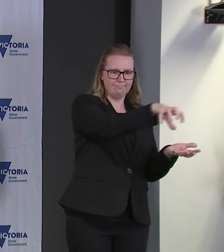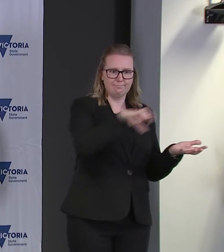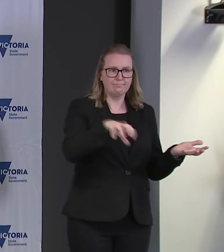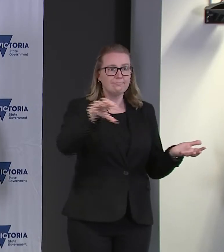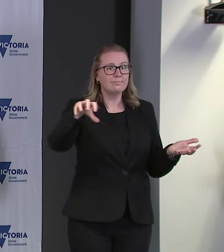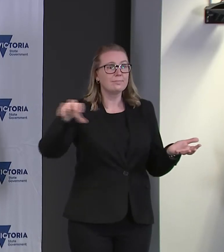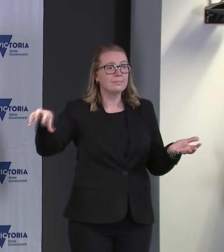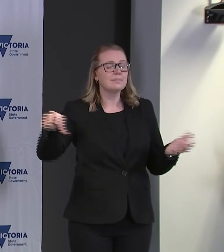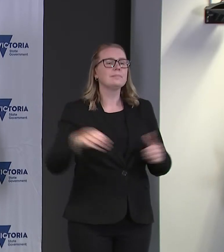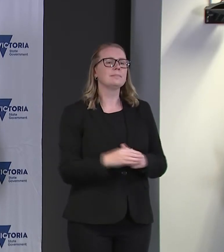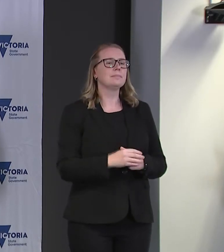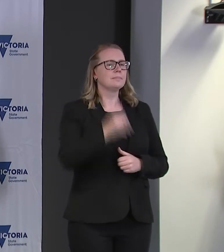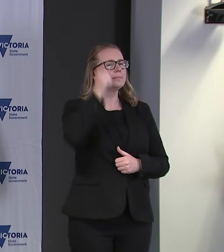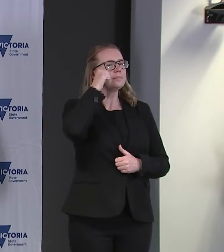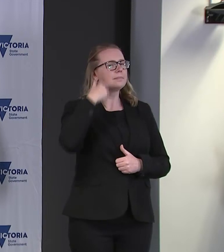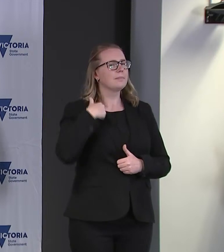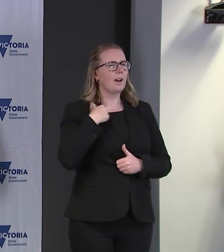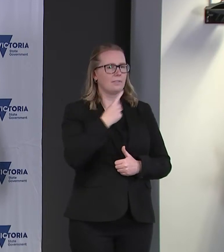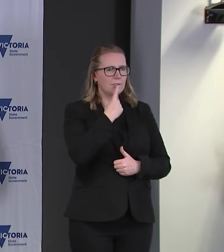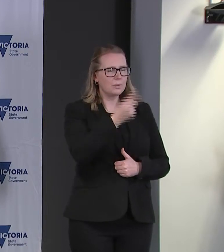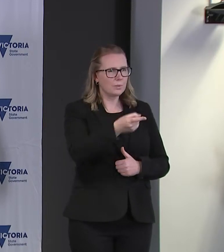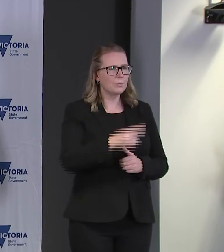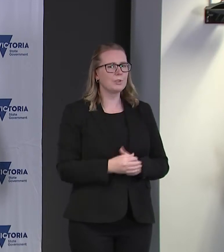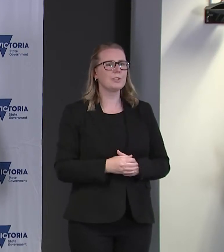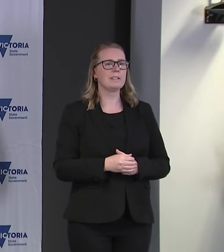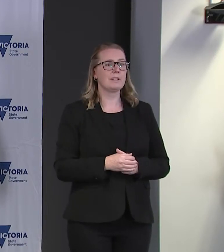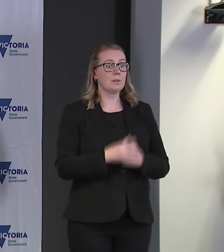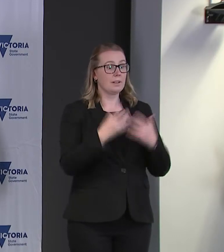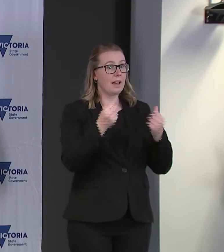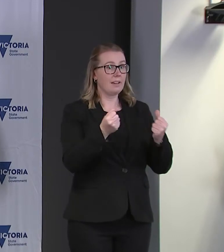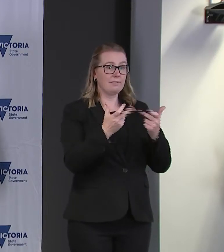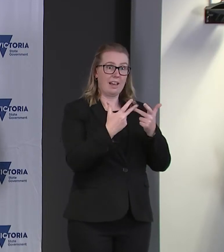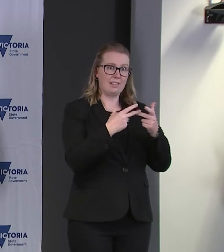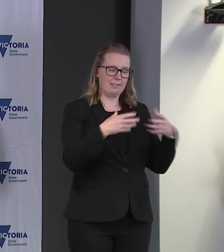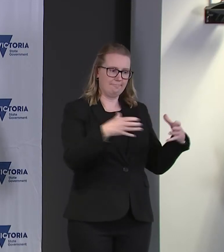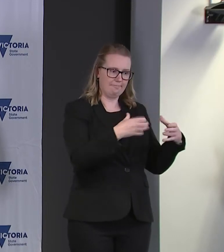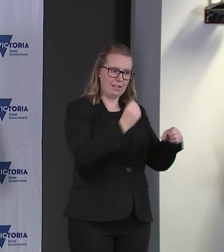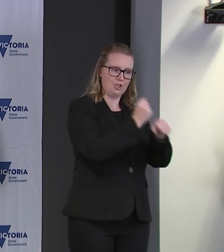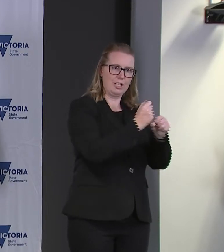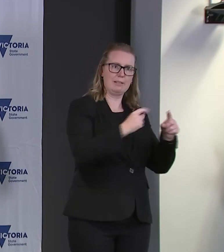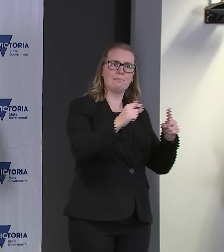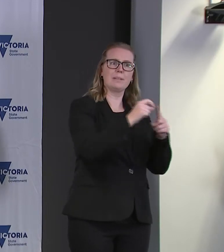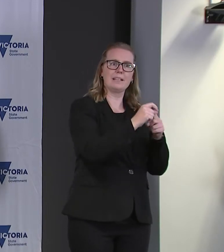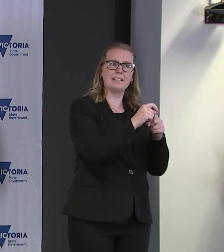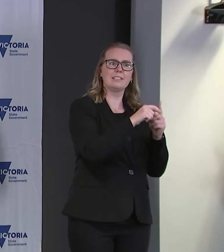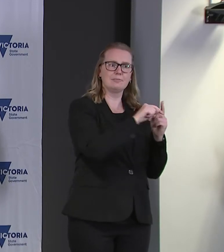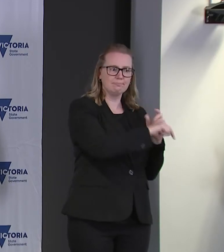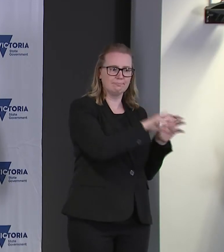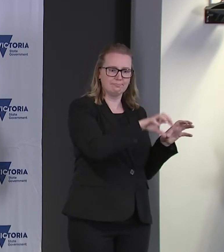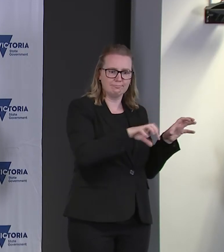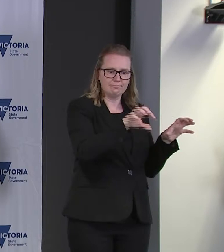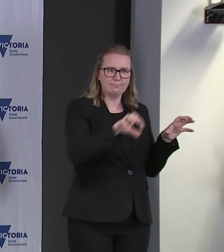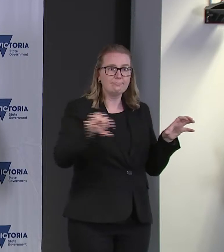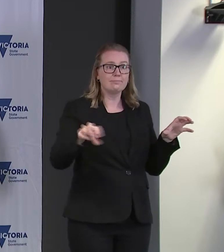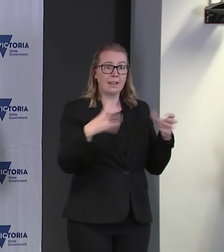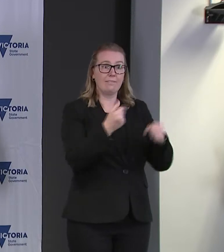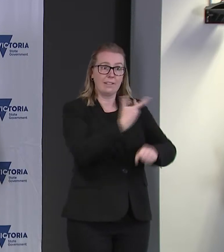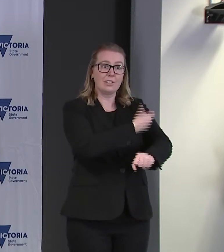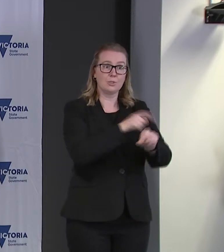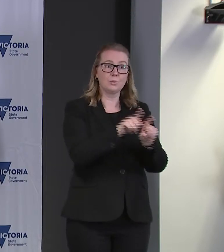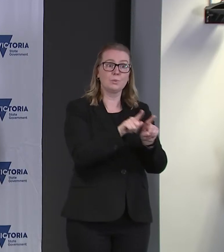as I regularly point out, our fantastic GP network also has vaccines. Yes,